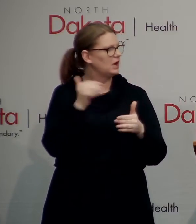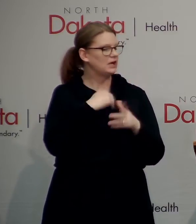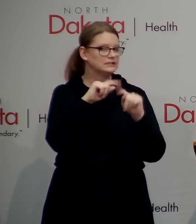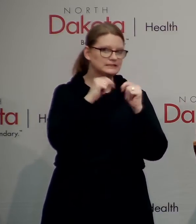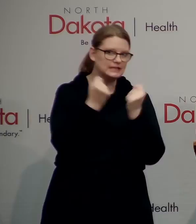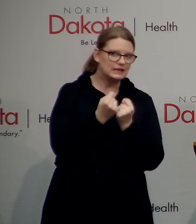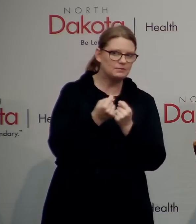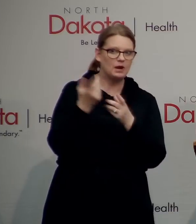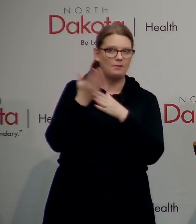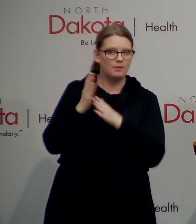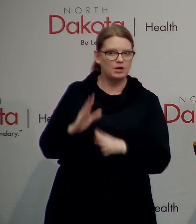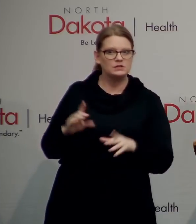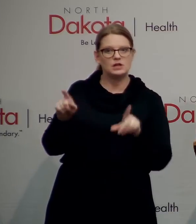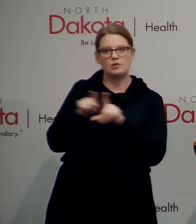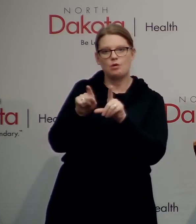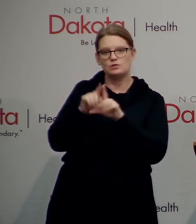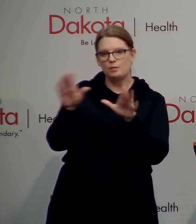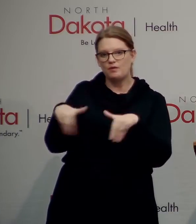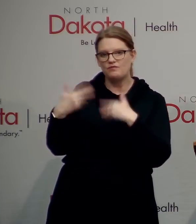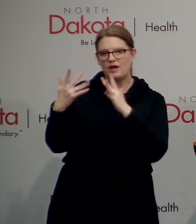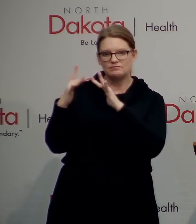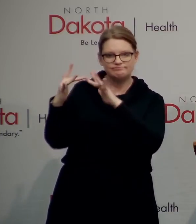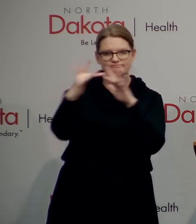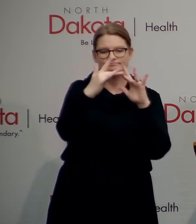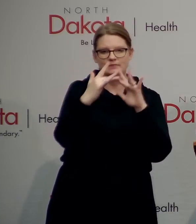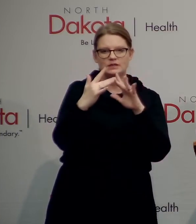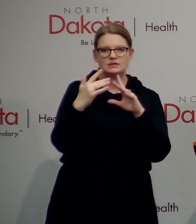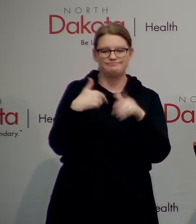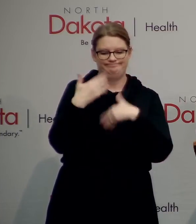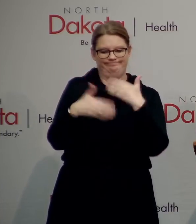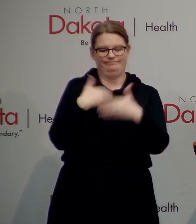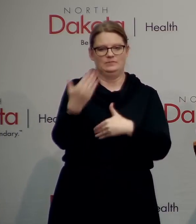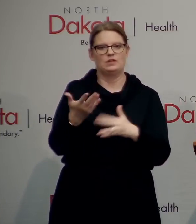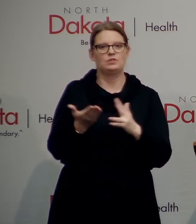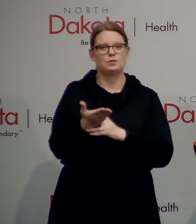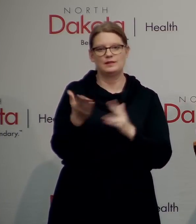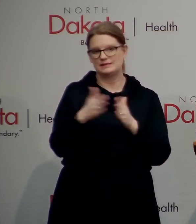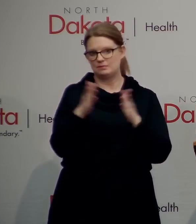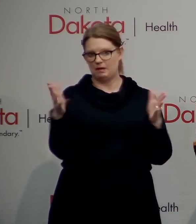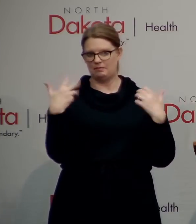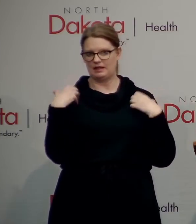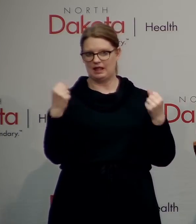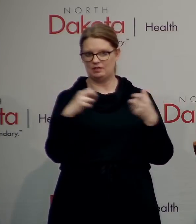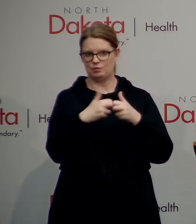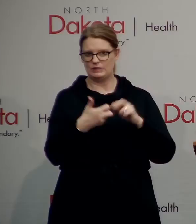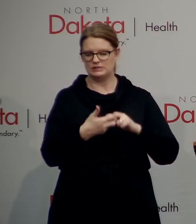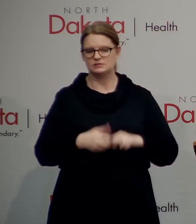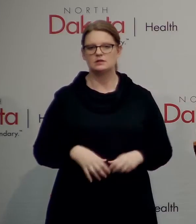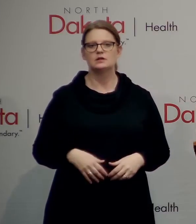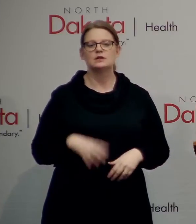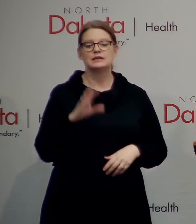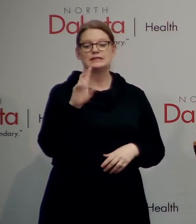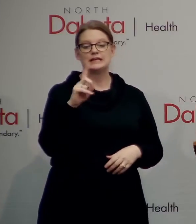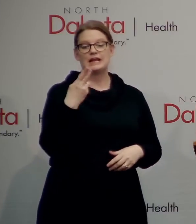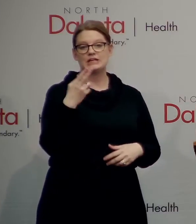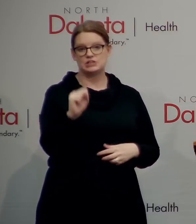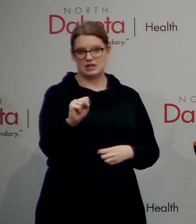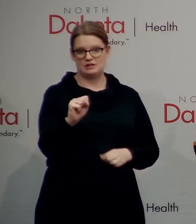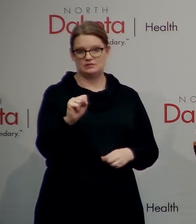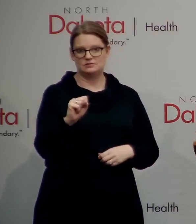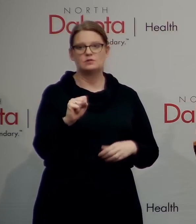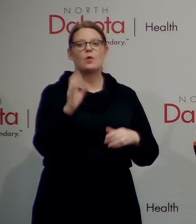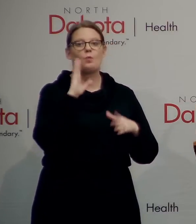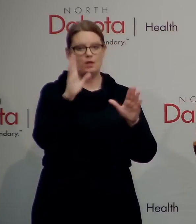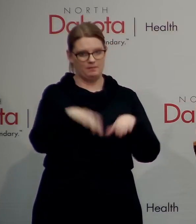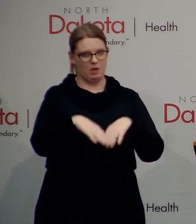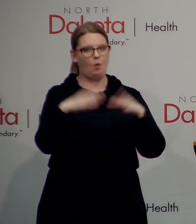partners, and our provider networks remain operational through this public health crisis. DHS service delivery locations will